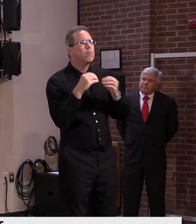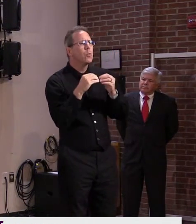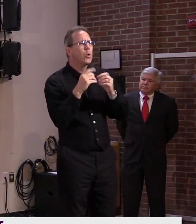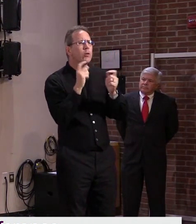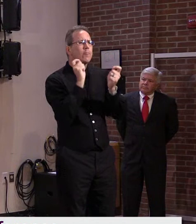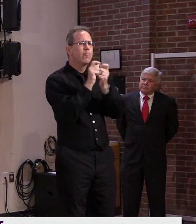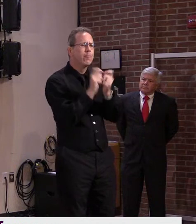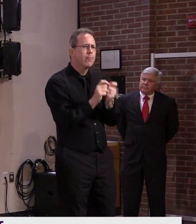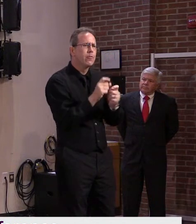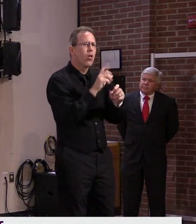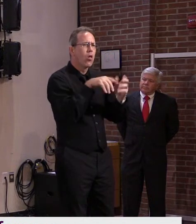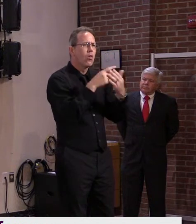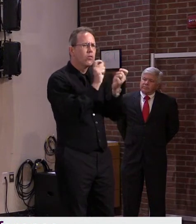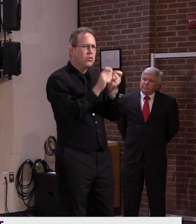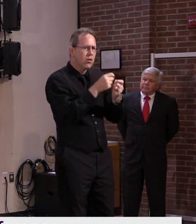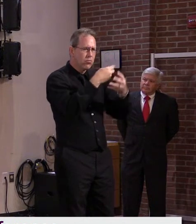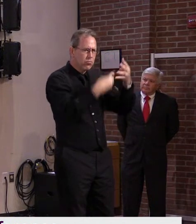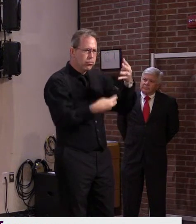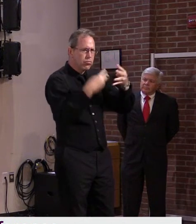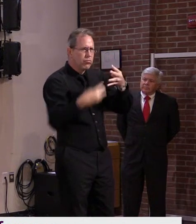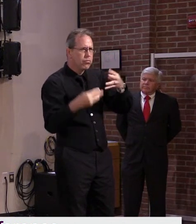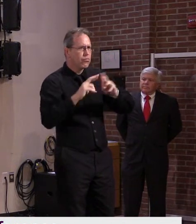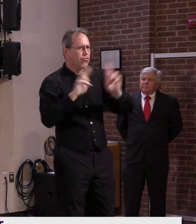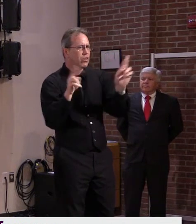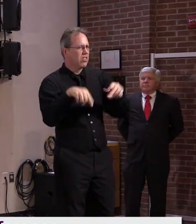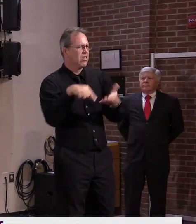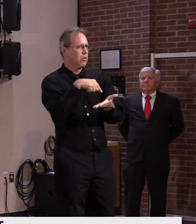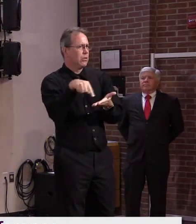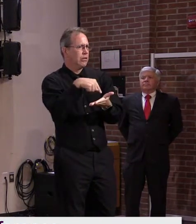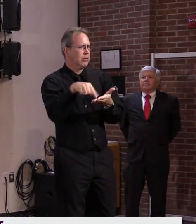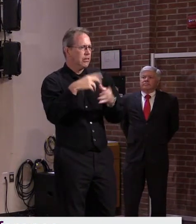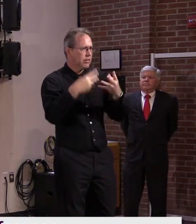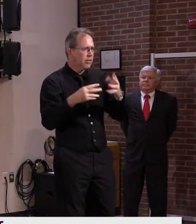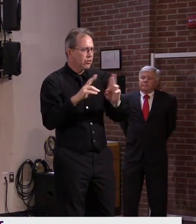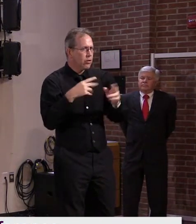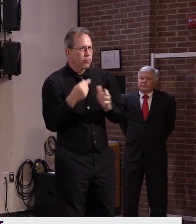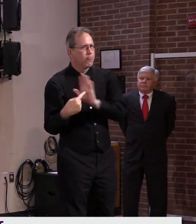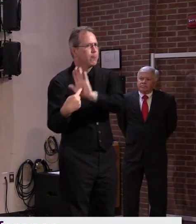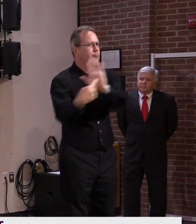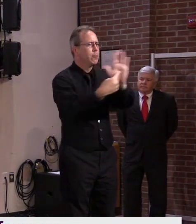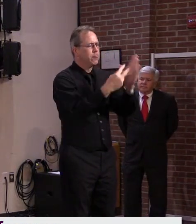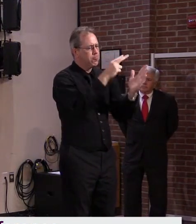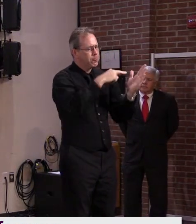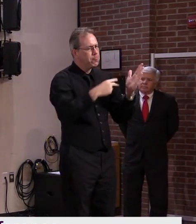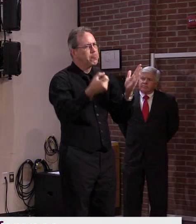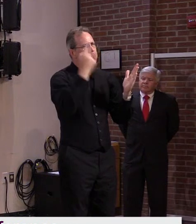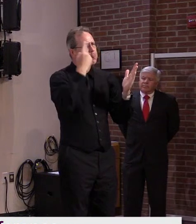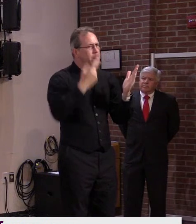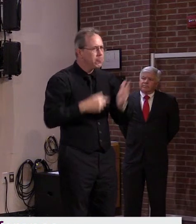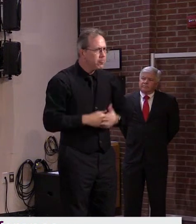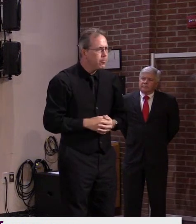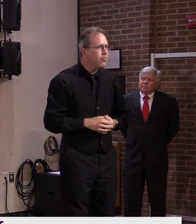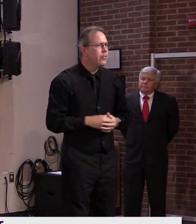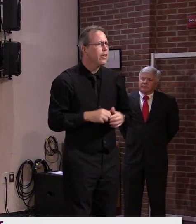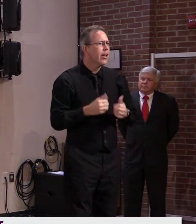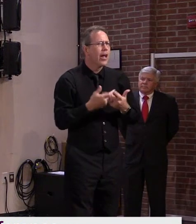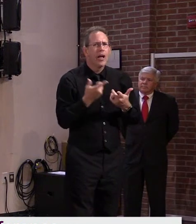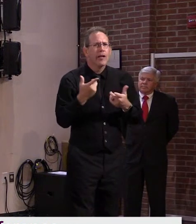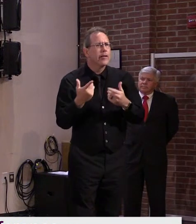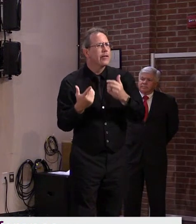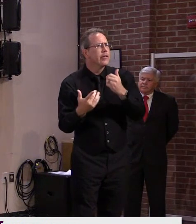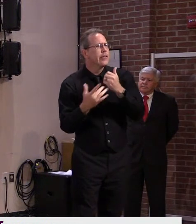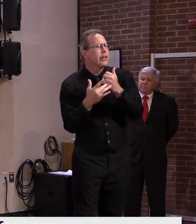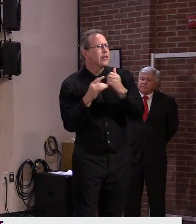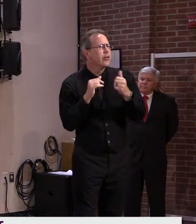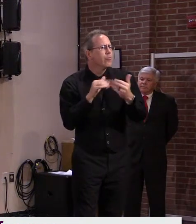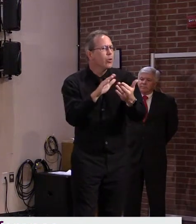on test to stay. So we want to get those materials, and I'll say from sort of the technical end or the public health end, to have those issues around